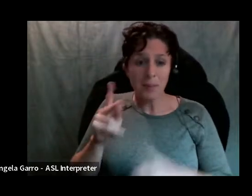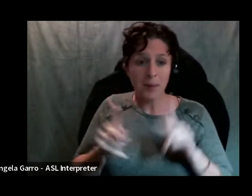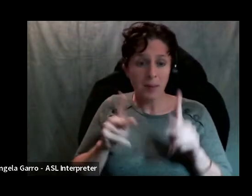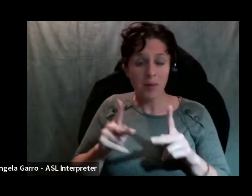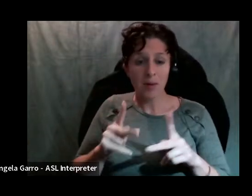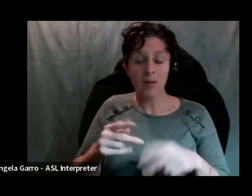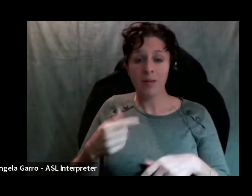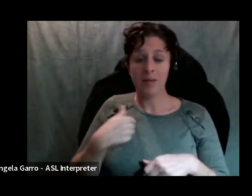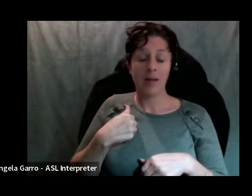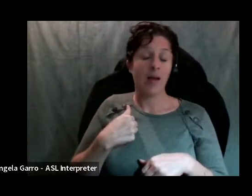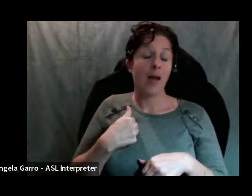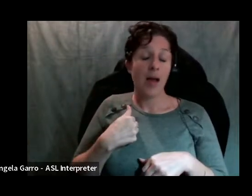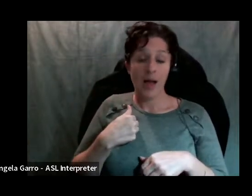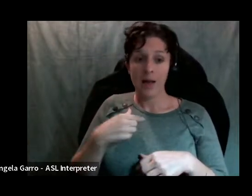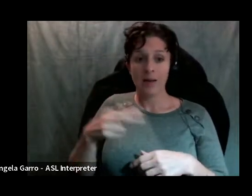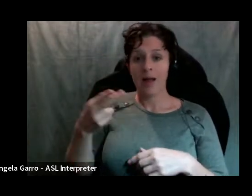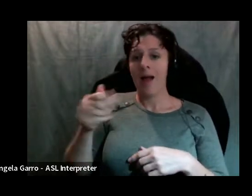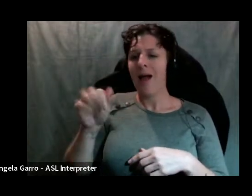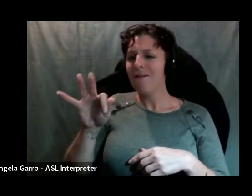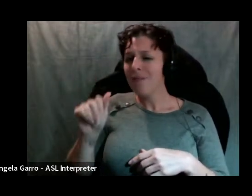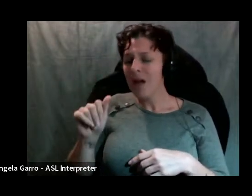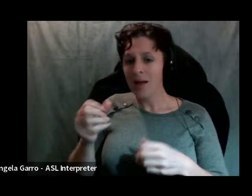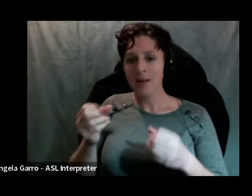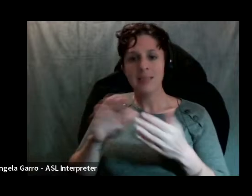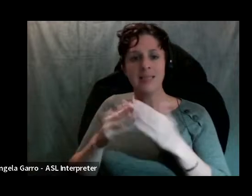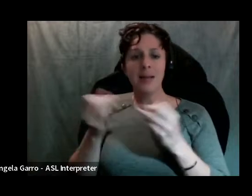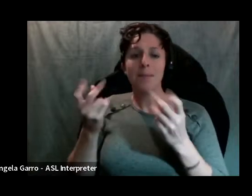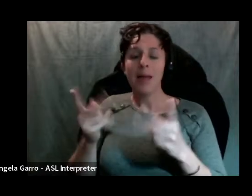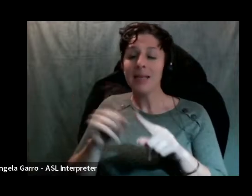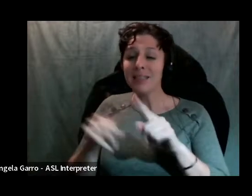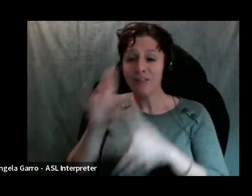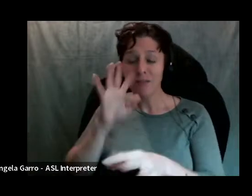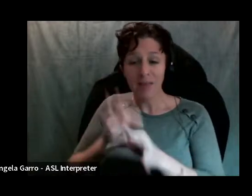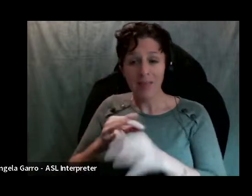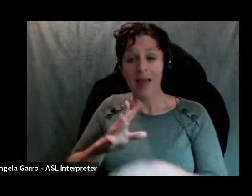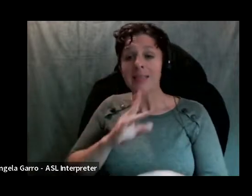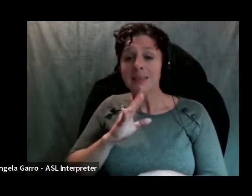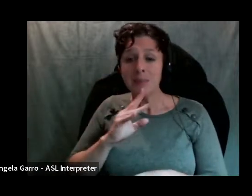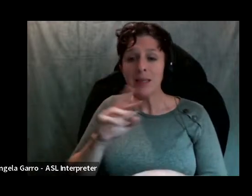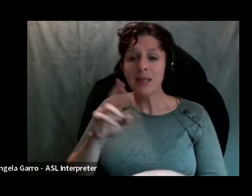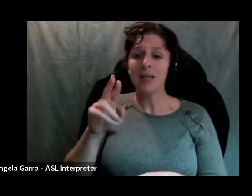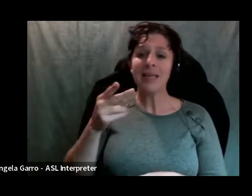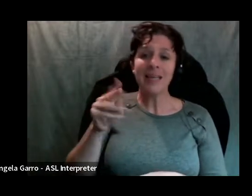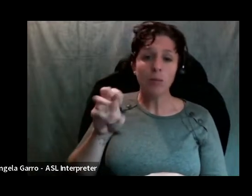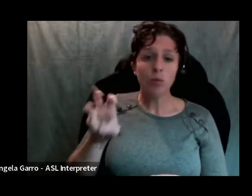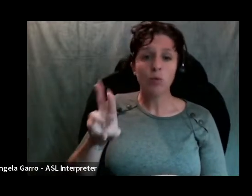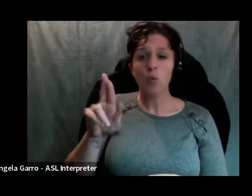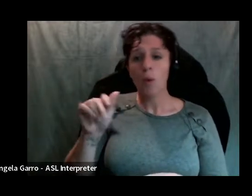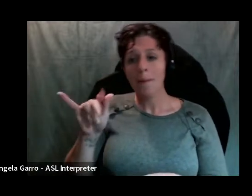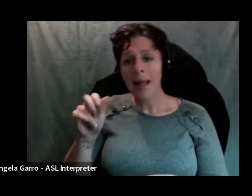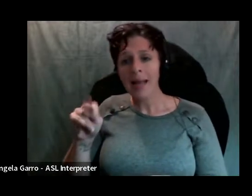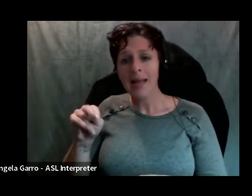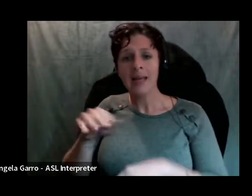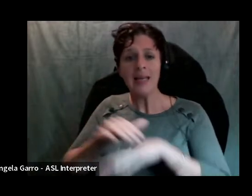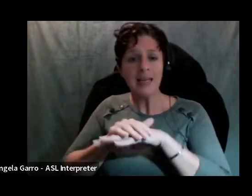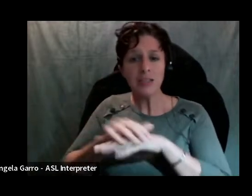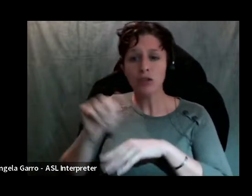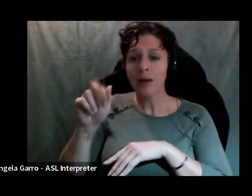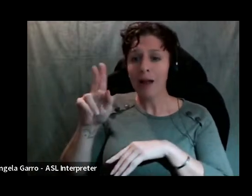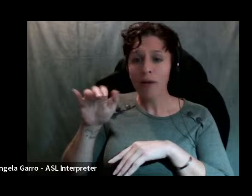many faiths, surrounded by diverse friends. I was speaking Hebrew, Romanian, Arabic, English. I had